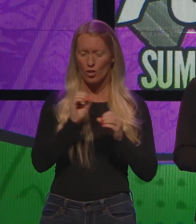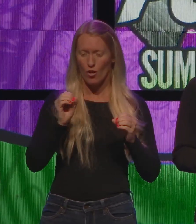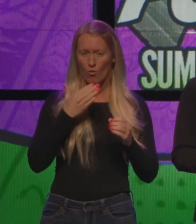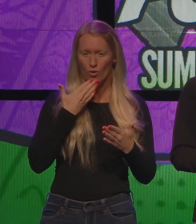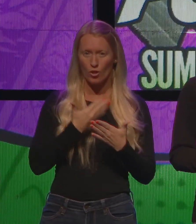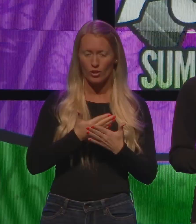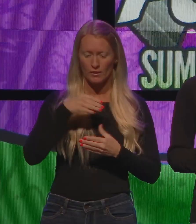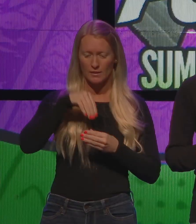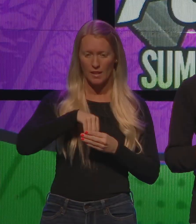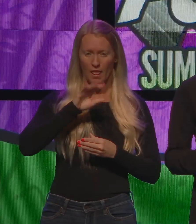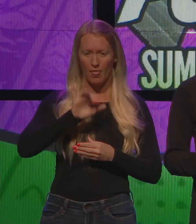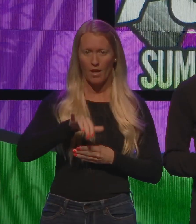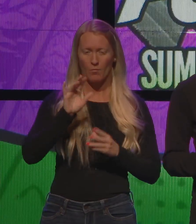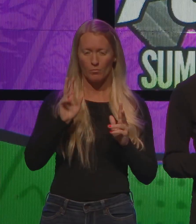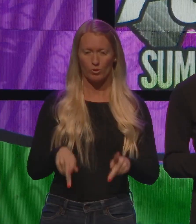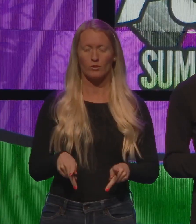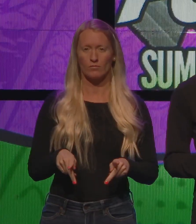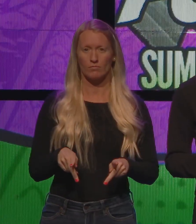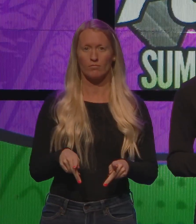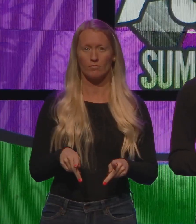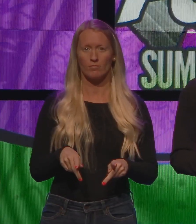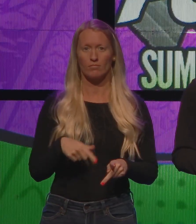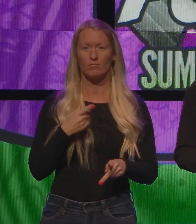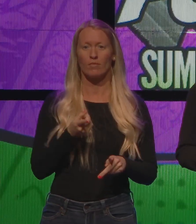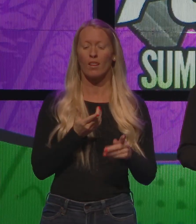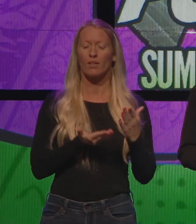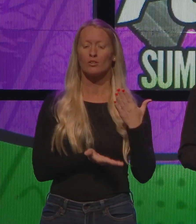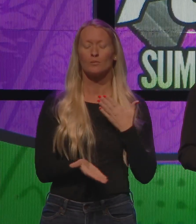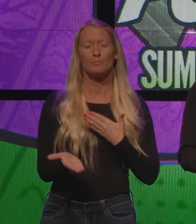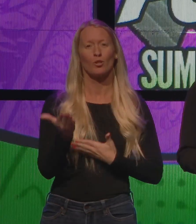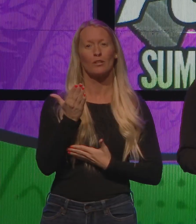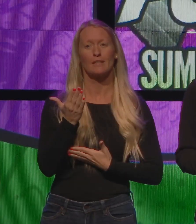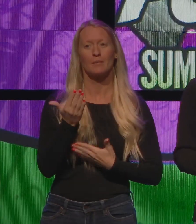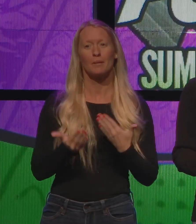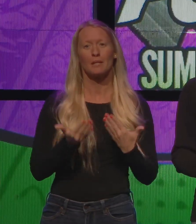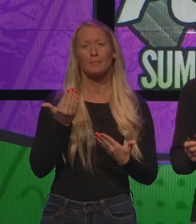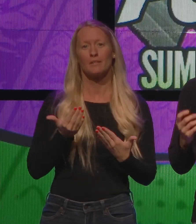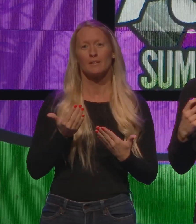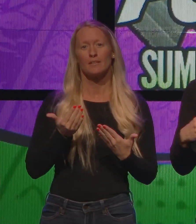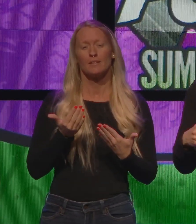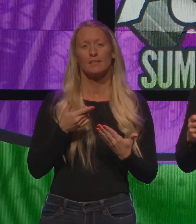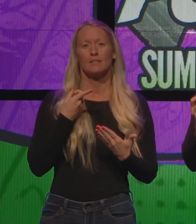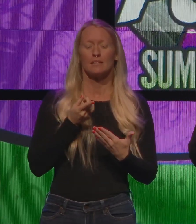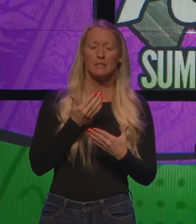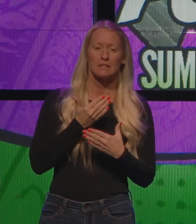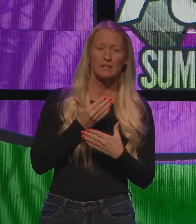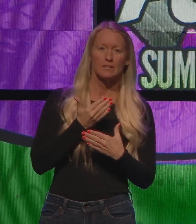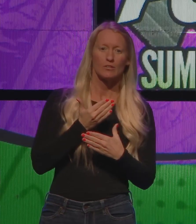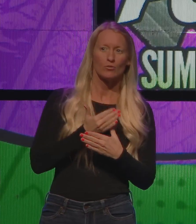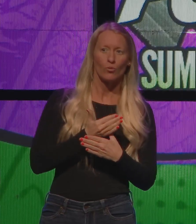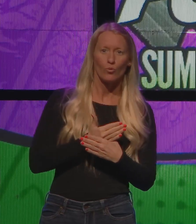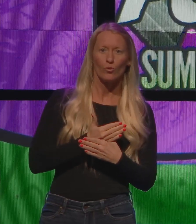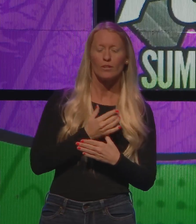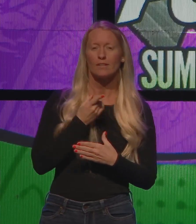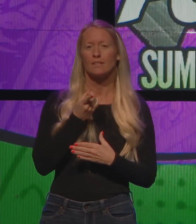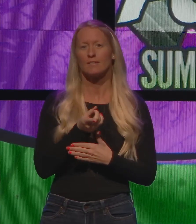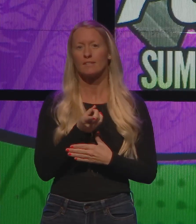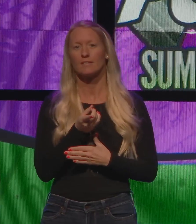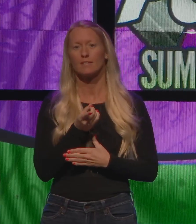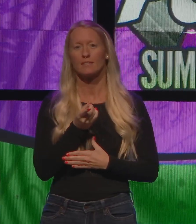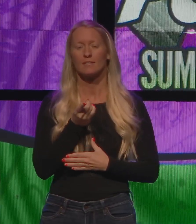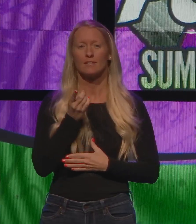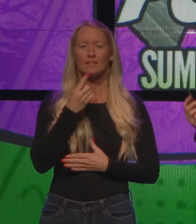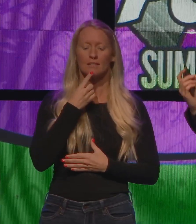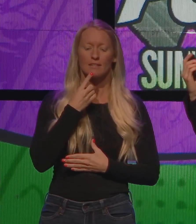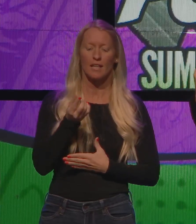But this morning, I just want us, you might get tired of me hearing it, saying it, but I want us just to continue to pause and